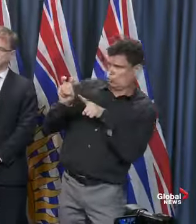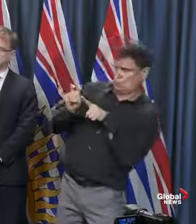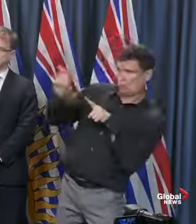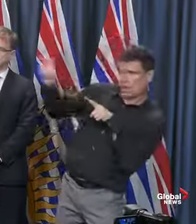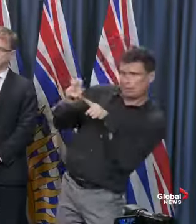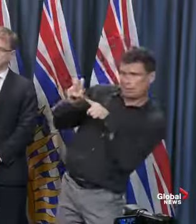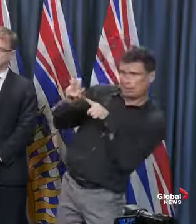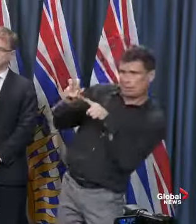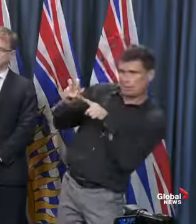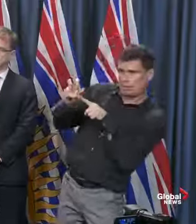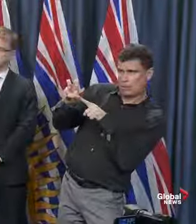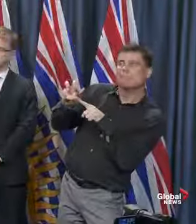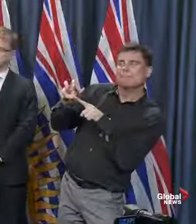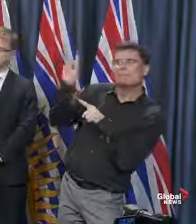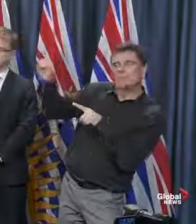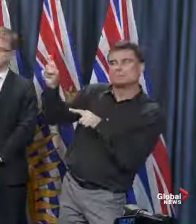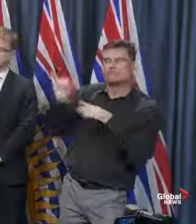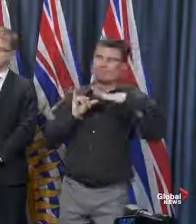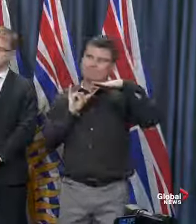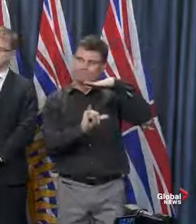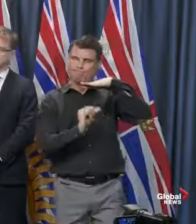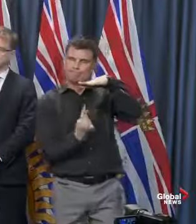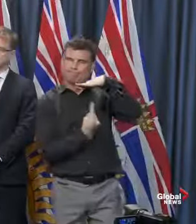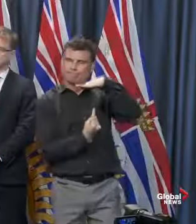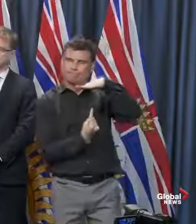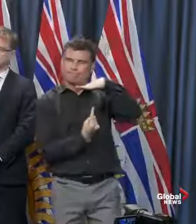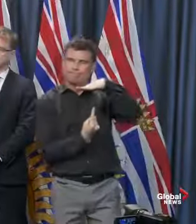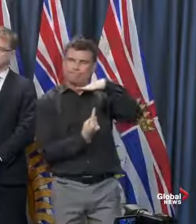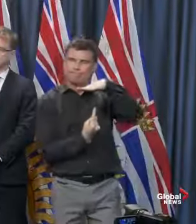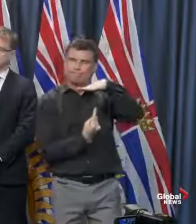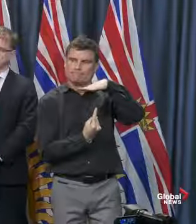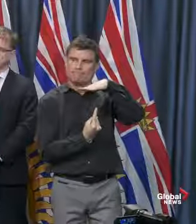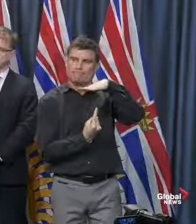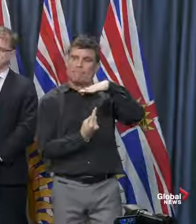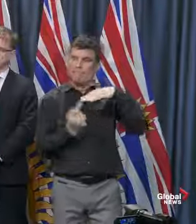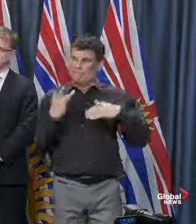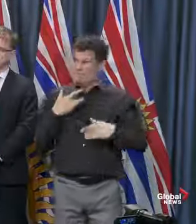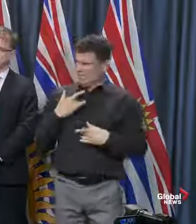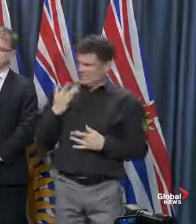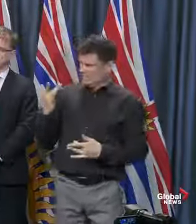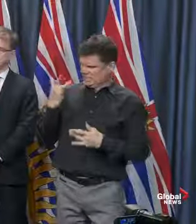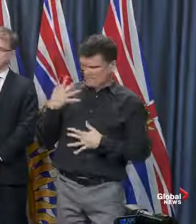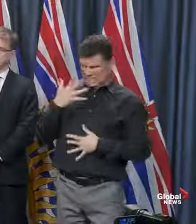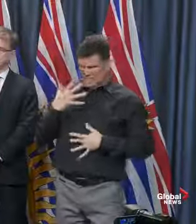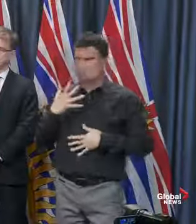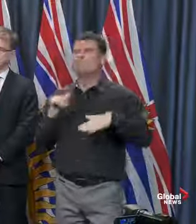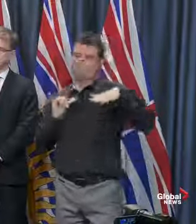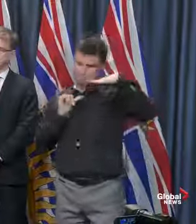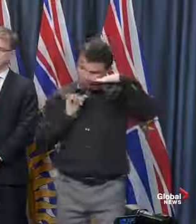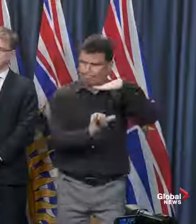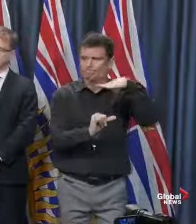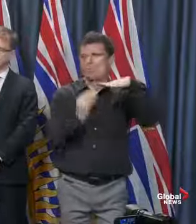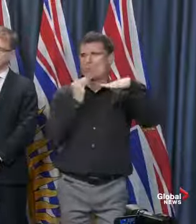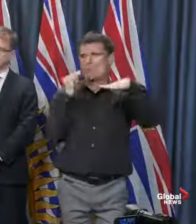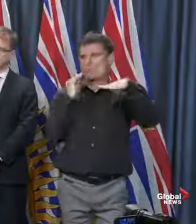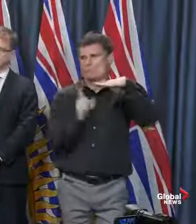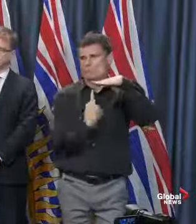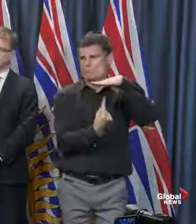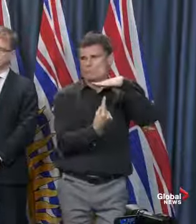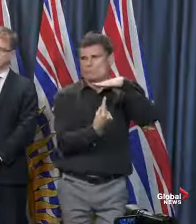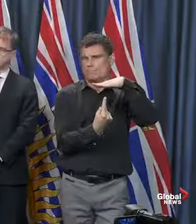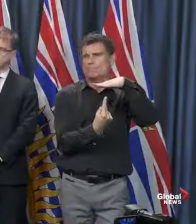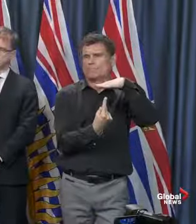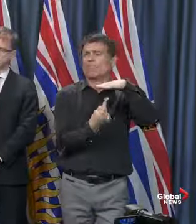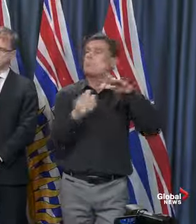self-isolation and you have a mild illness, you don't need to be tested. You just need to stay home and stay away from others until the symptoms resolve. And